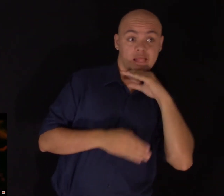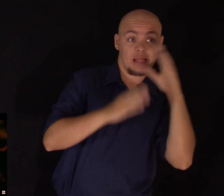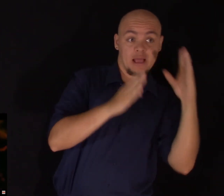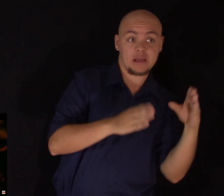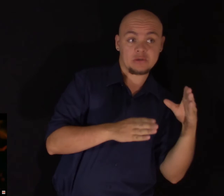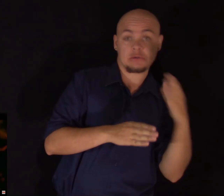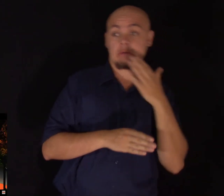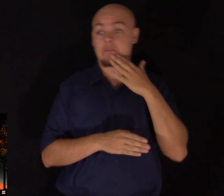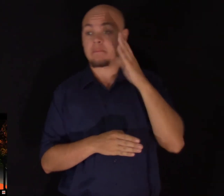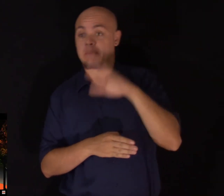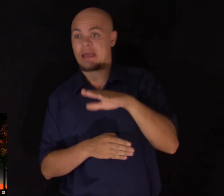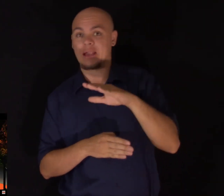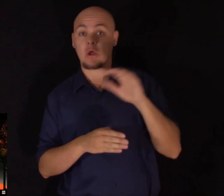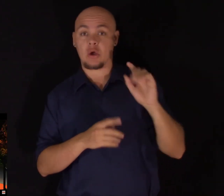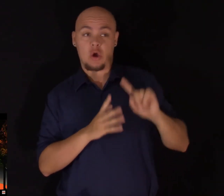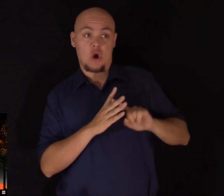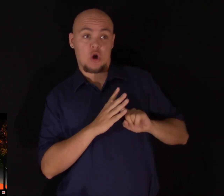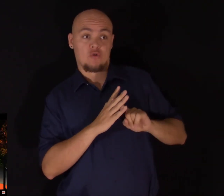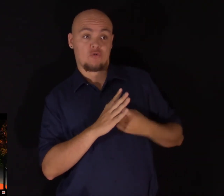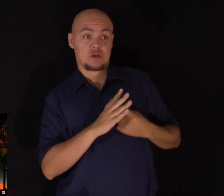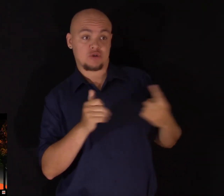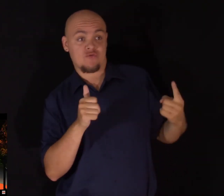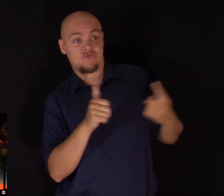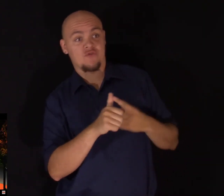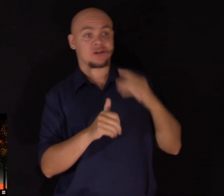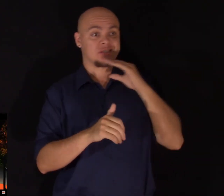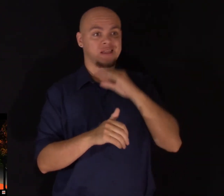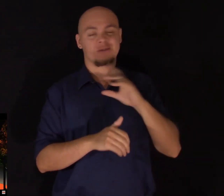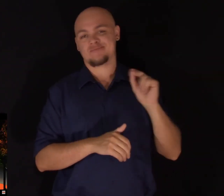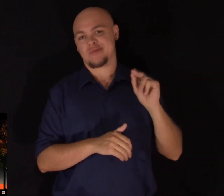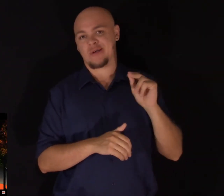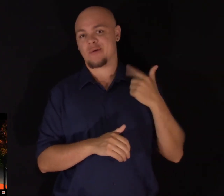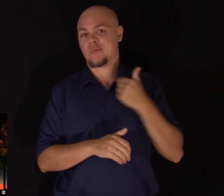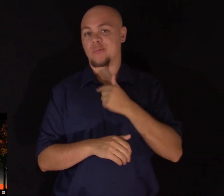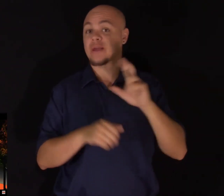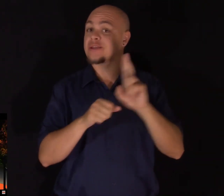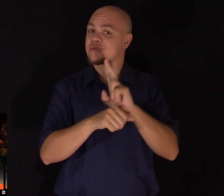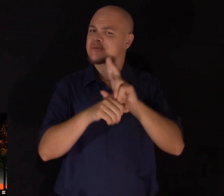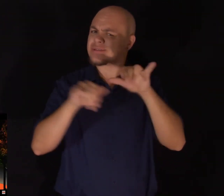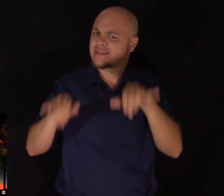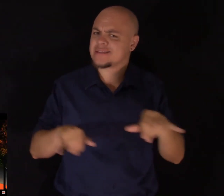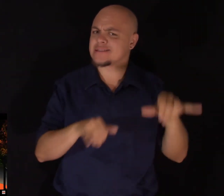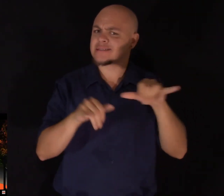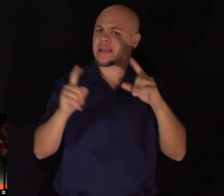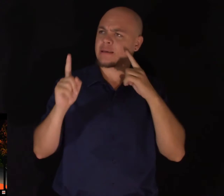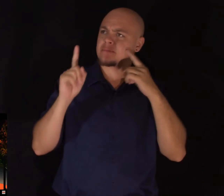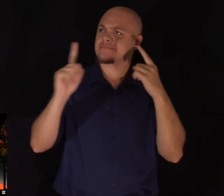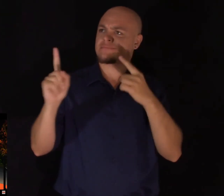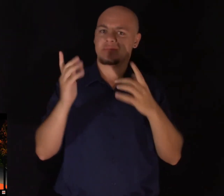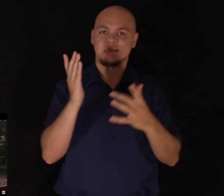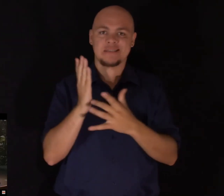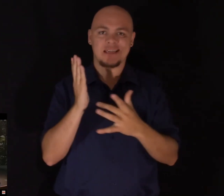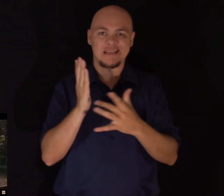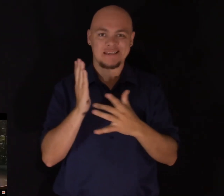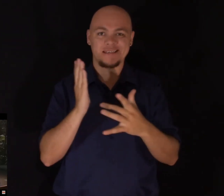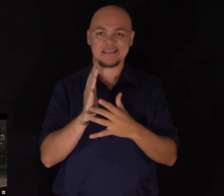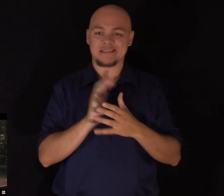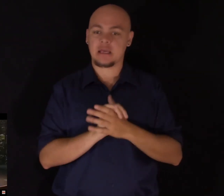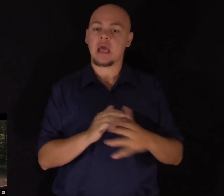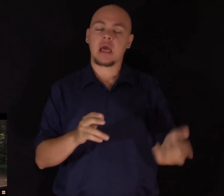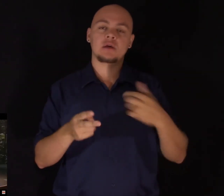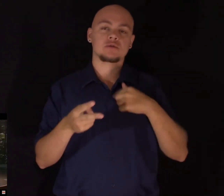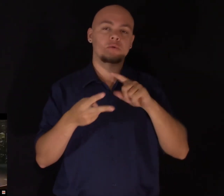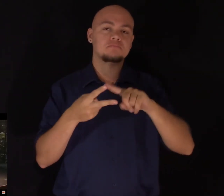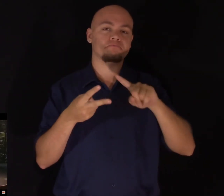real original liars. We all make the same mistakes. We all use the same techniques. So what I'm going to do is I'm going to show you 2 patterns